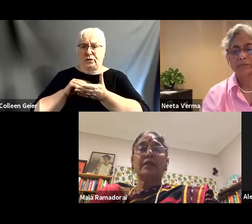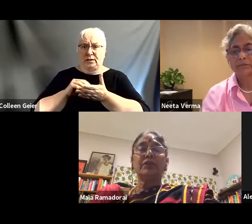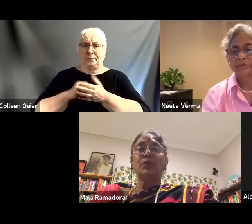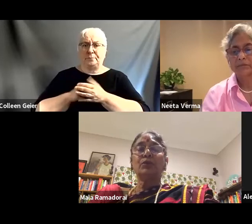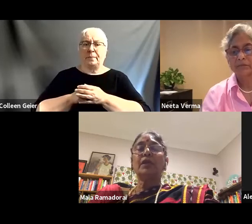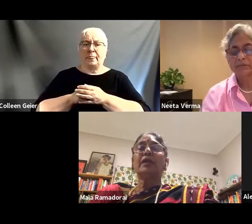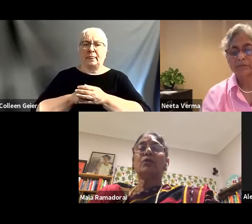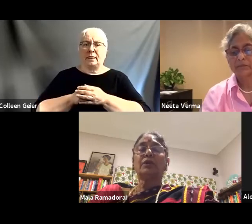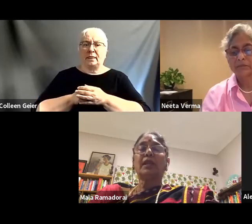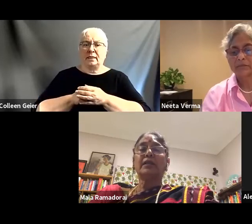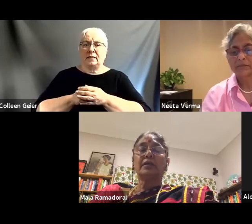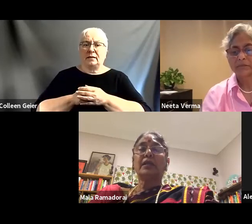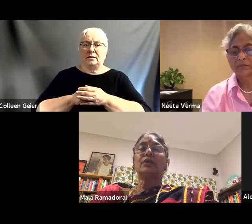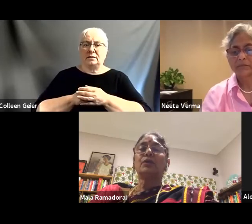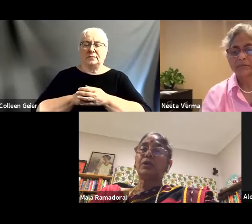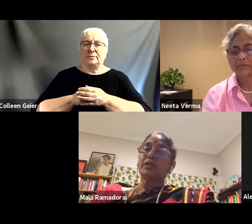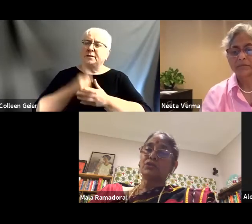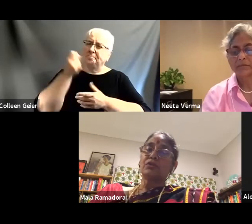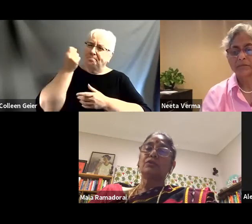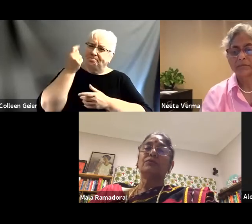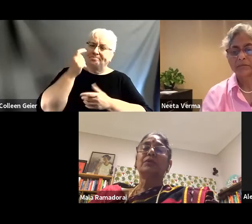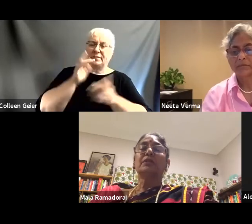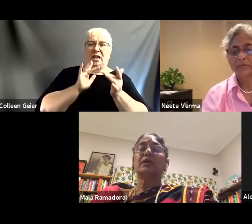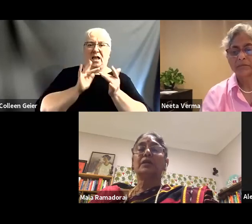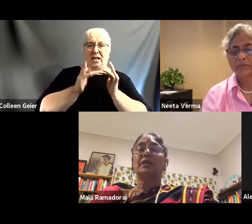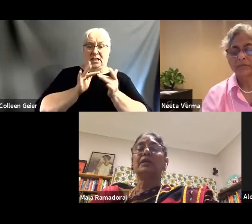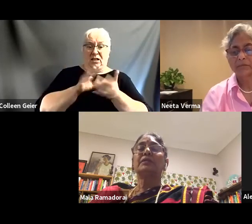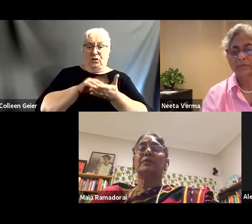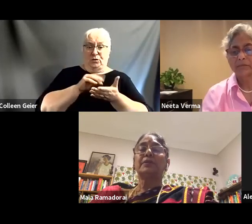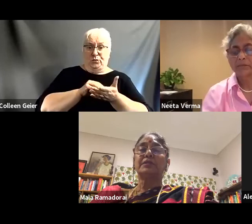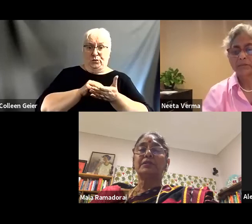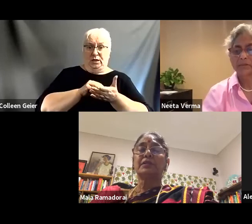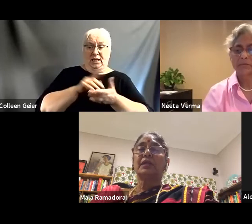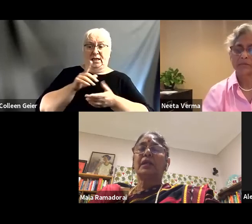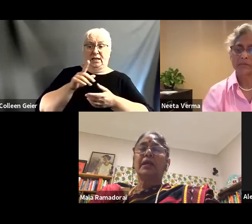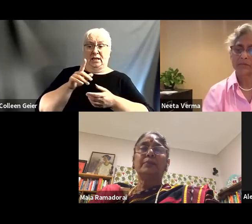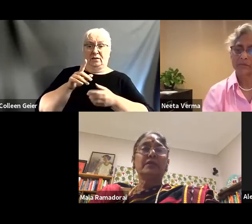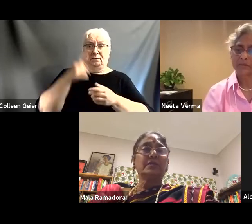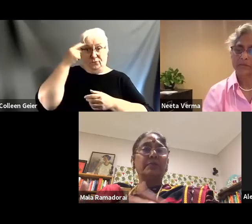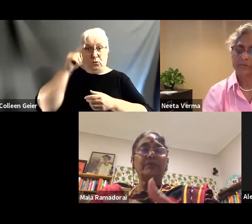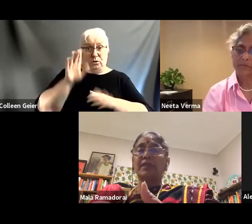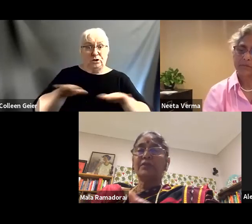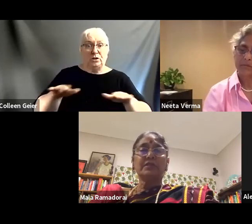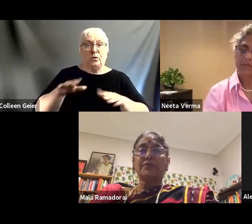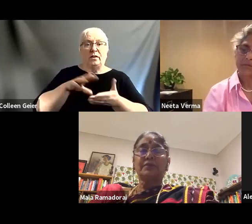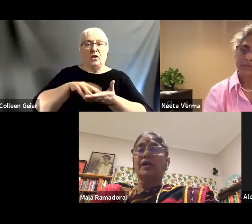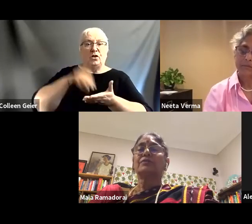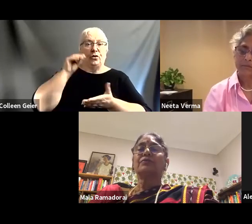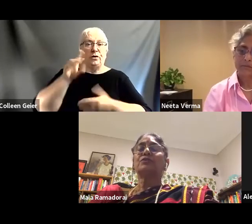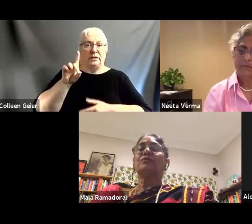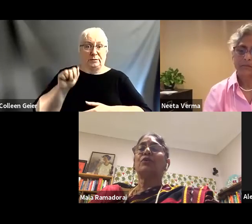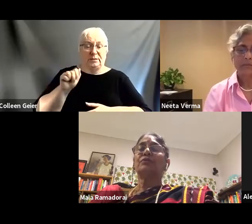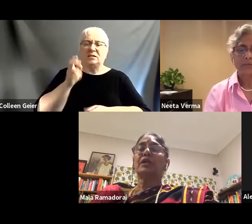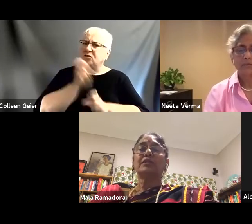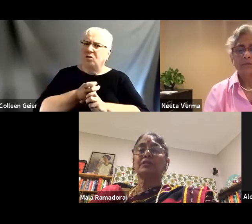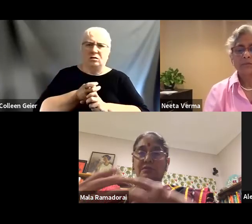But again, when you're looking at online learning and you're looking at children with learning disabilities, it's a very, very tough task.